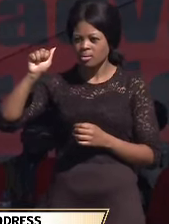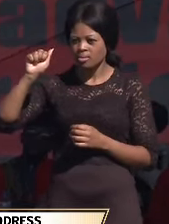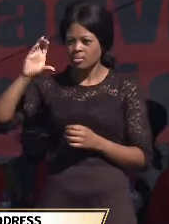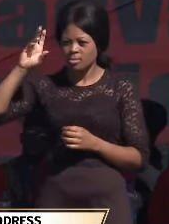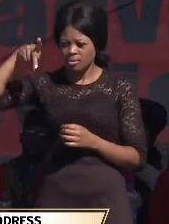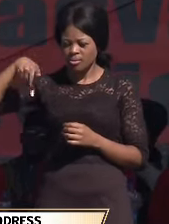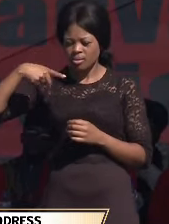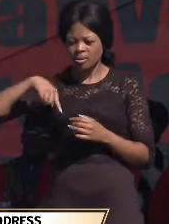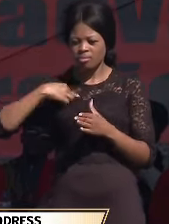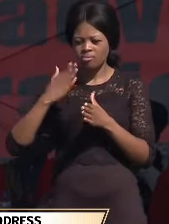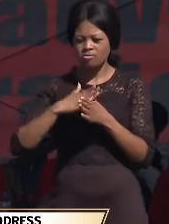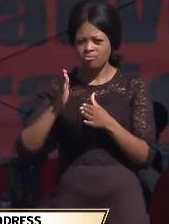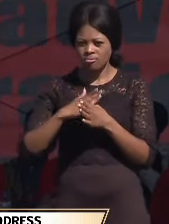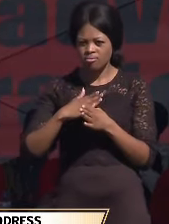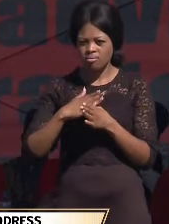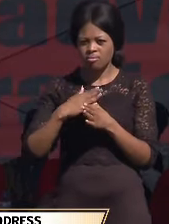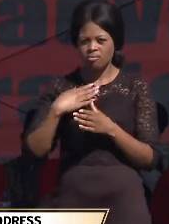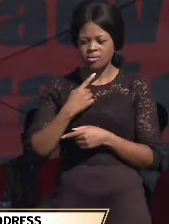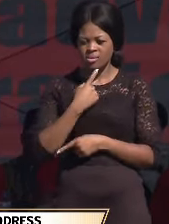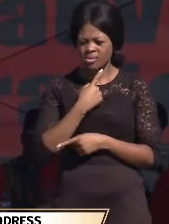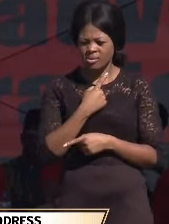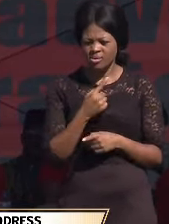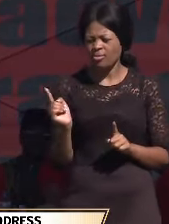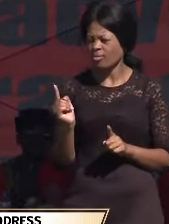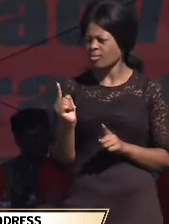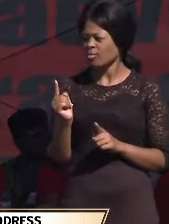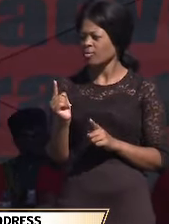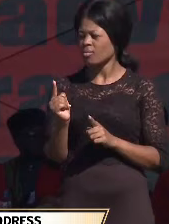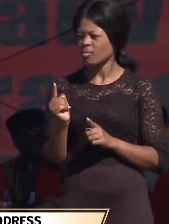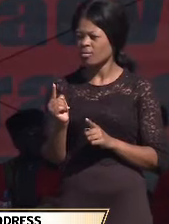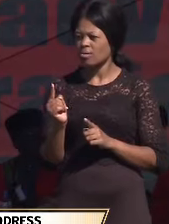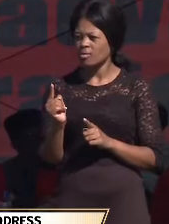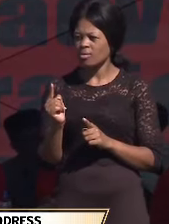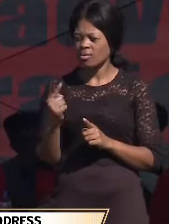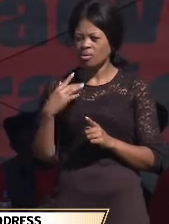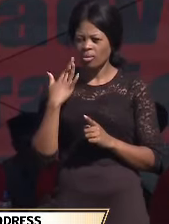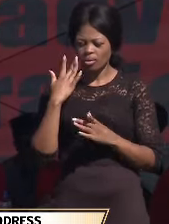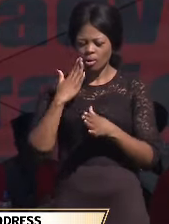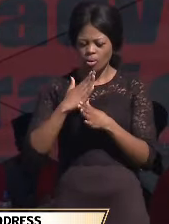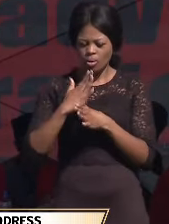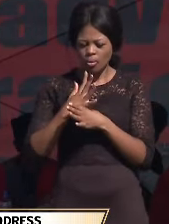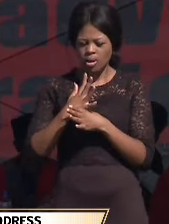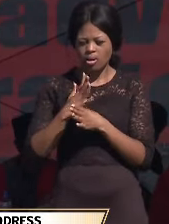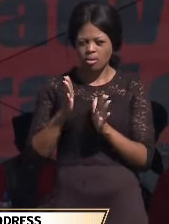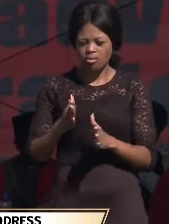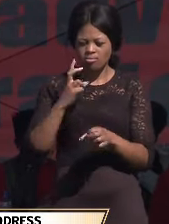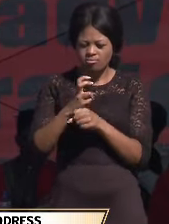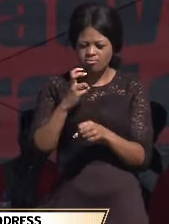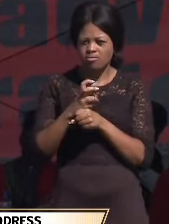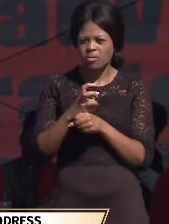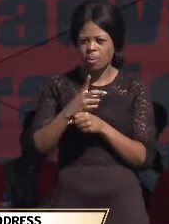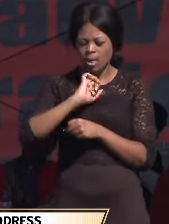to start by expressing our solidarity with the workers' struggles of